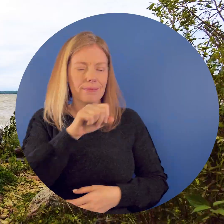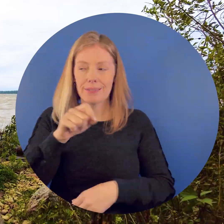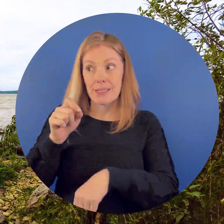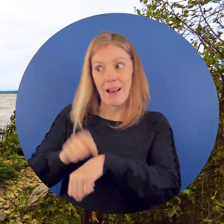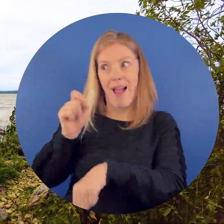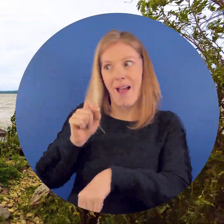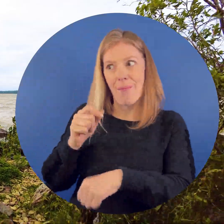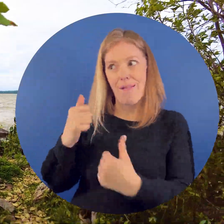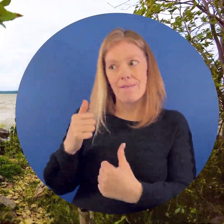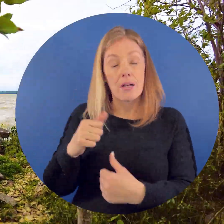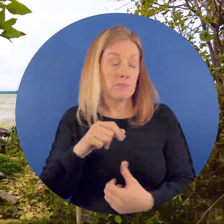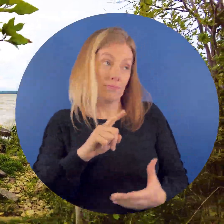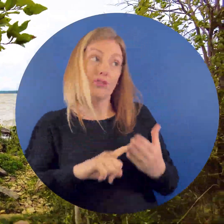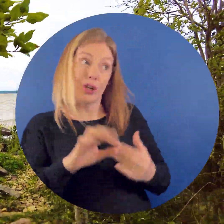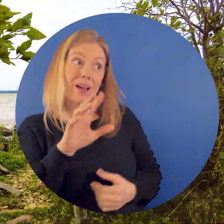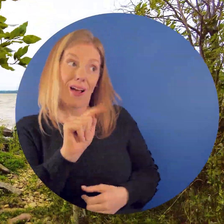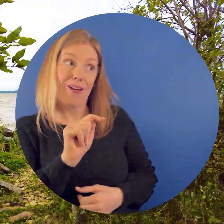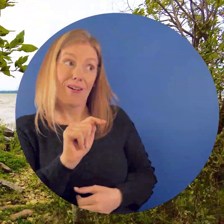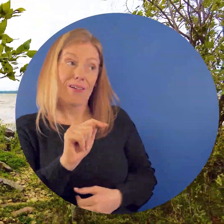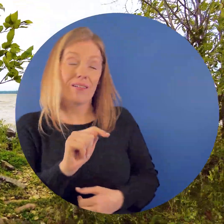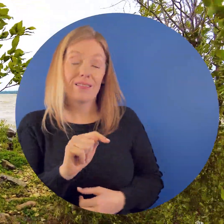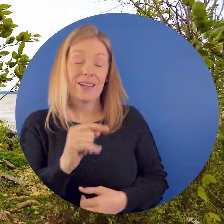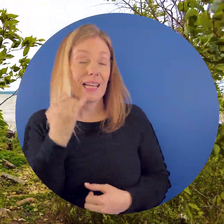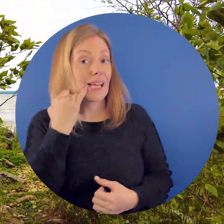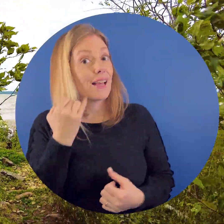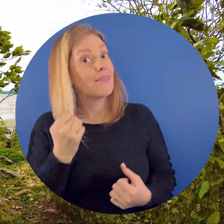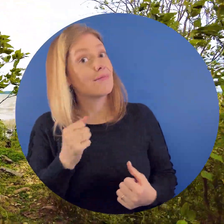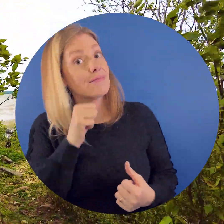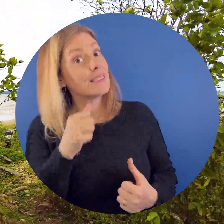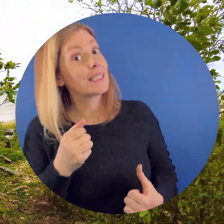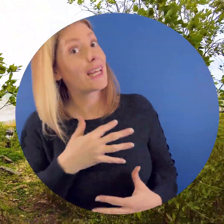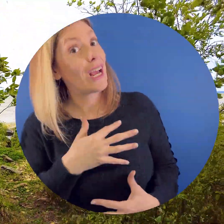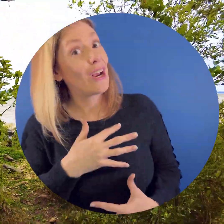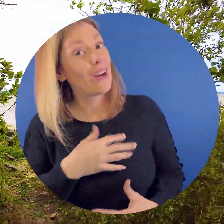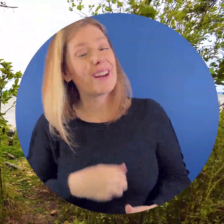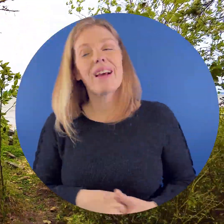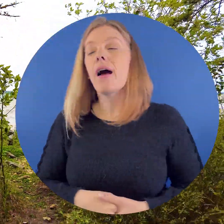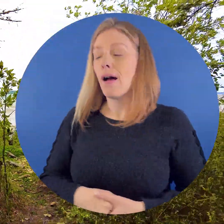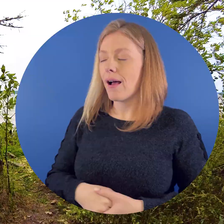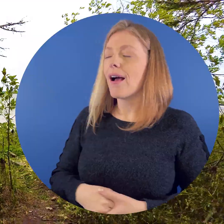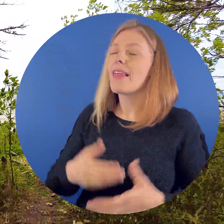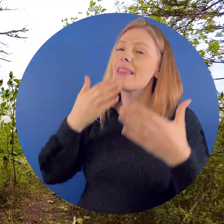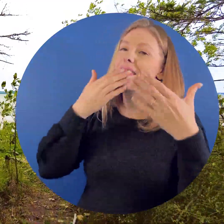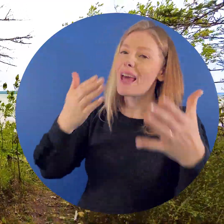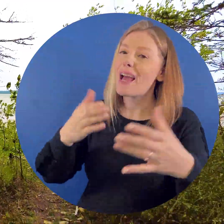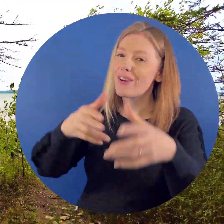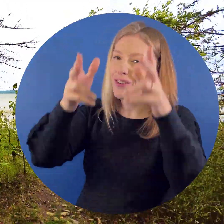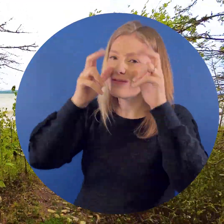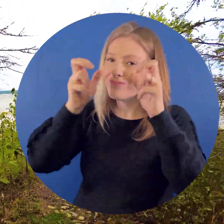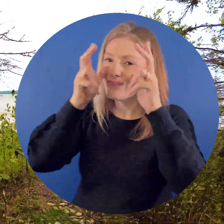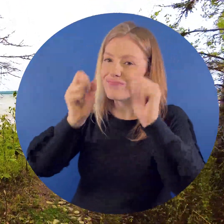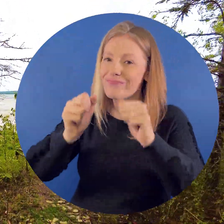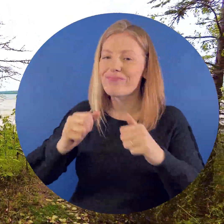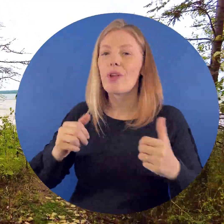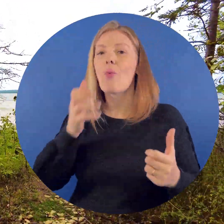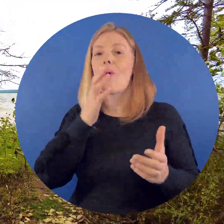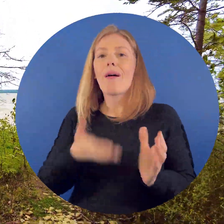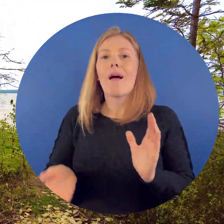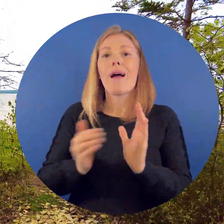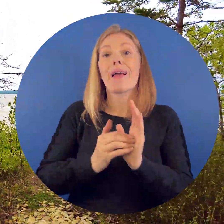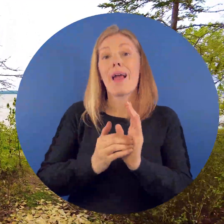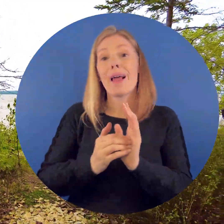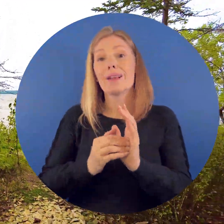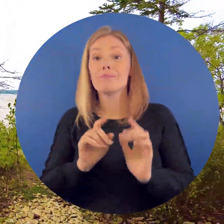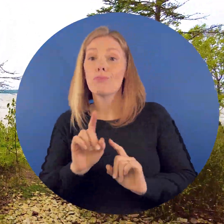dare. Once again, thank you for listening, and we will talk to you later on Wonder and Wonder in the